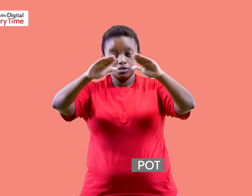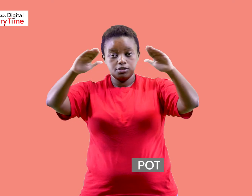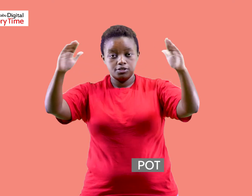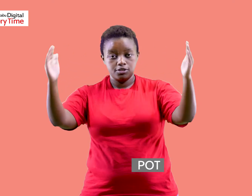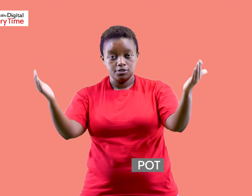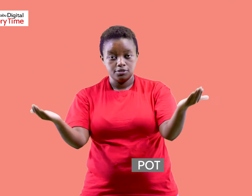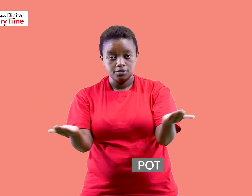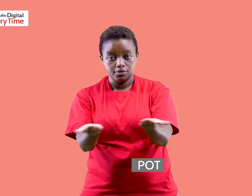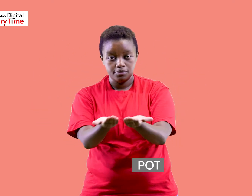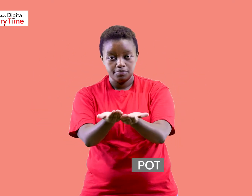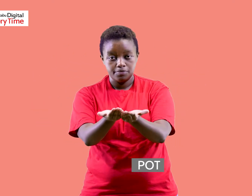Pot.